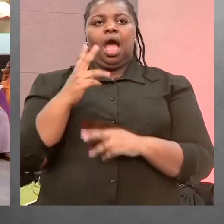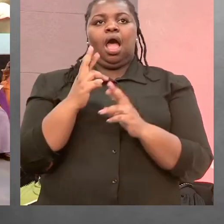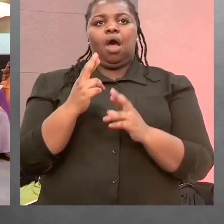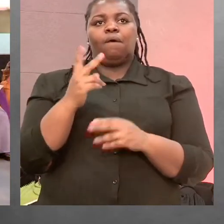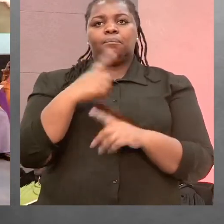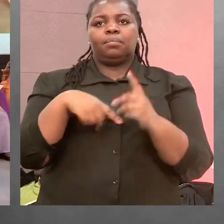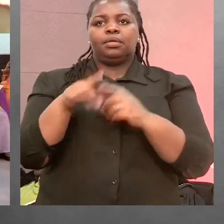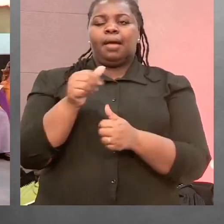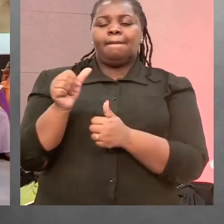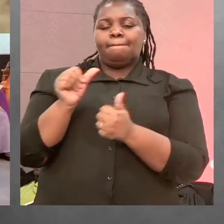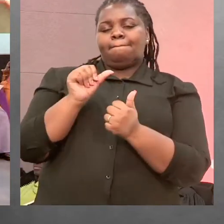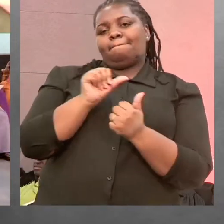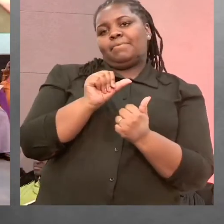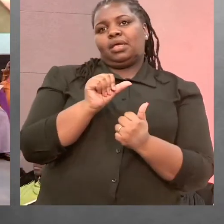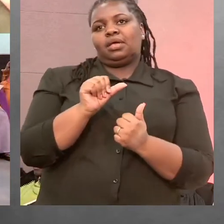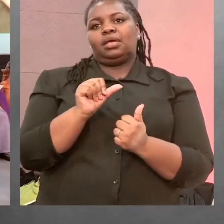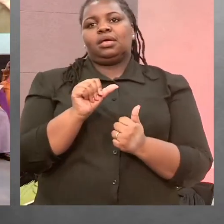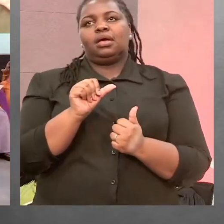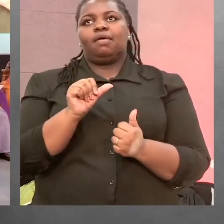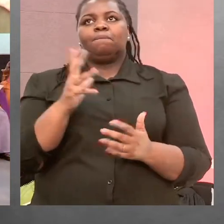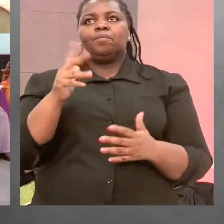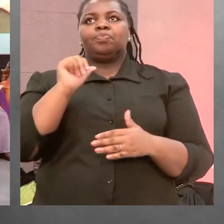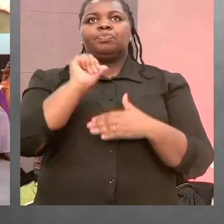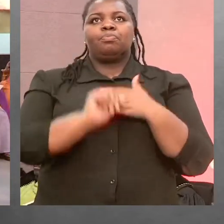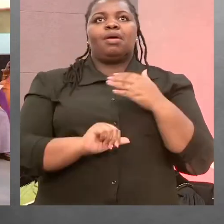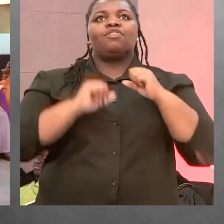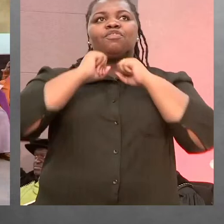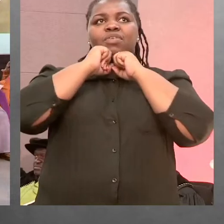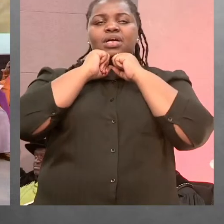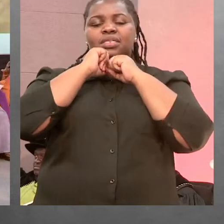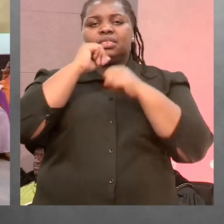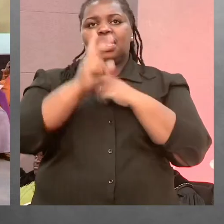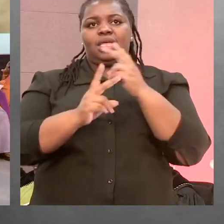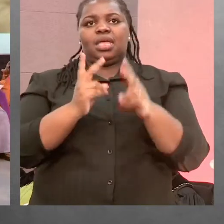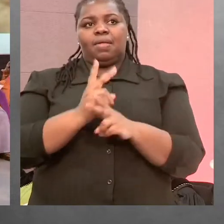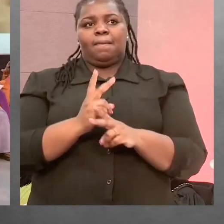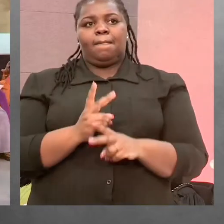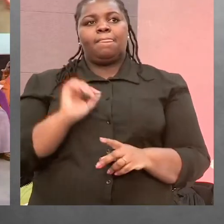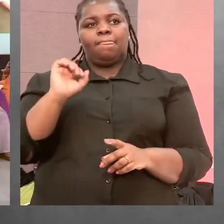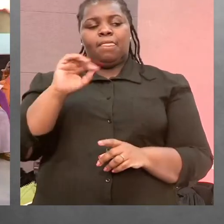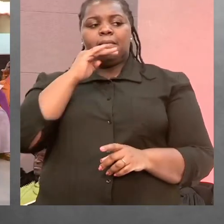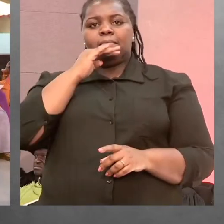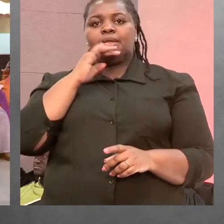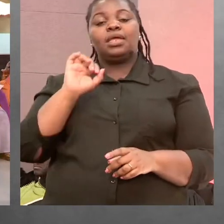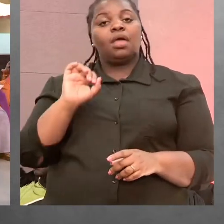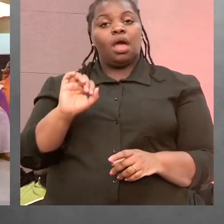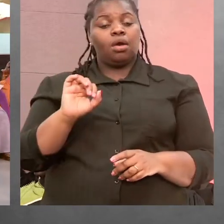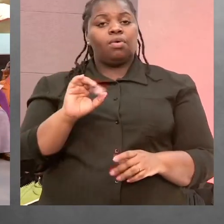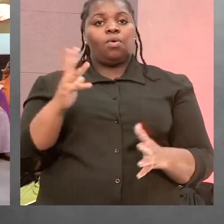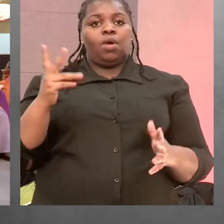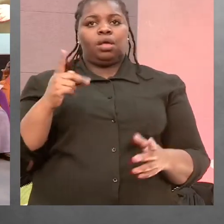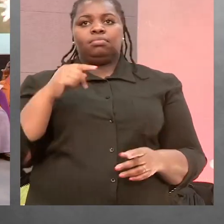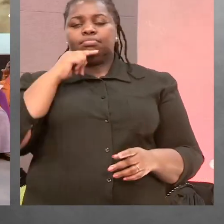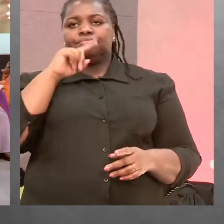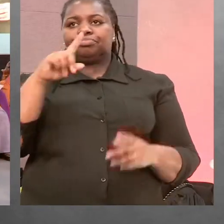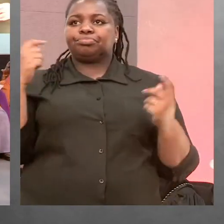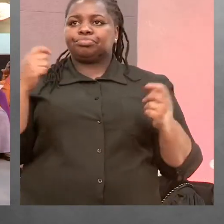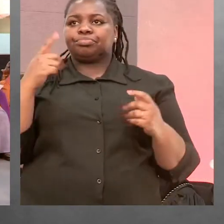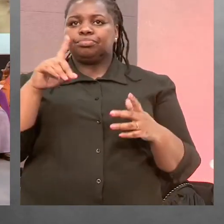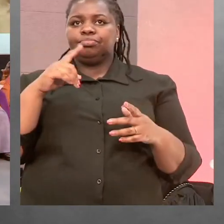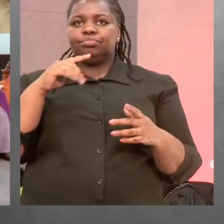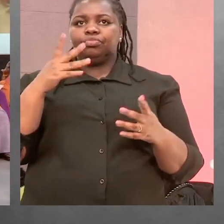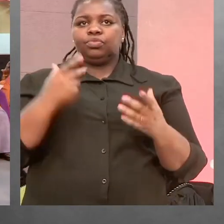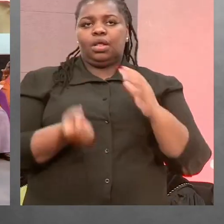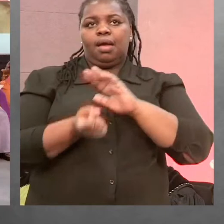take you back to a month of August again and its significance to the invention of the